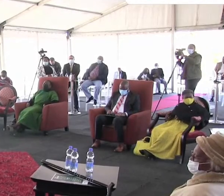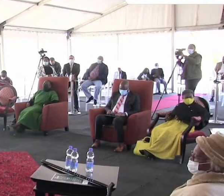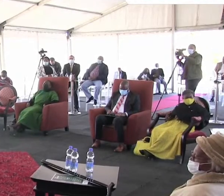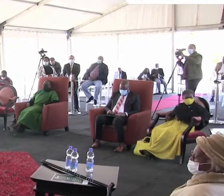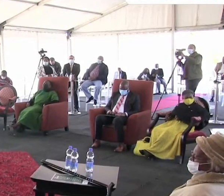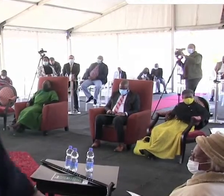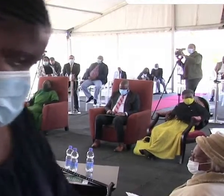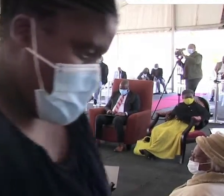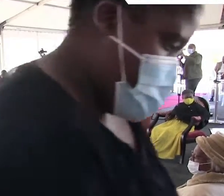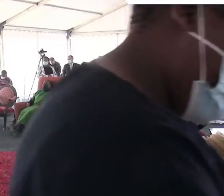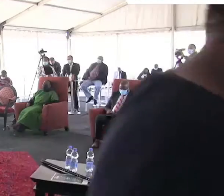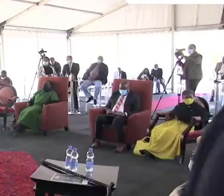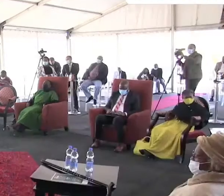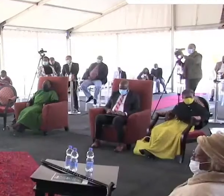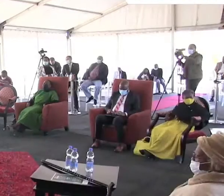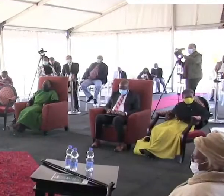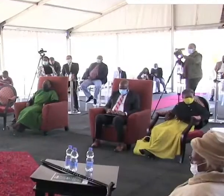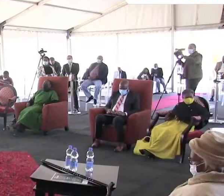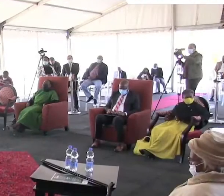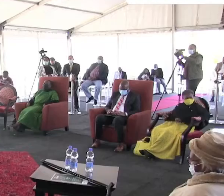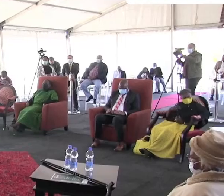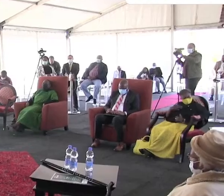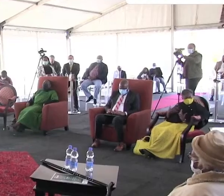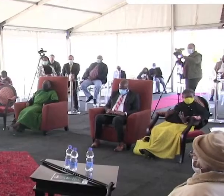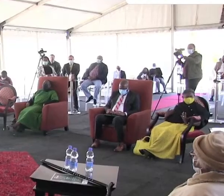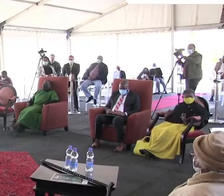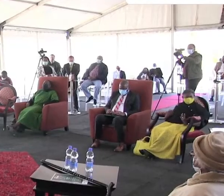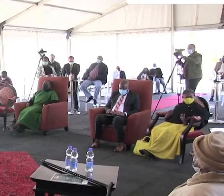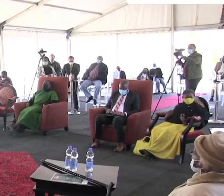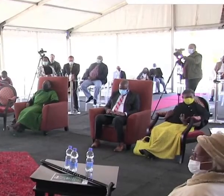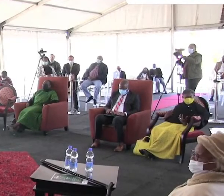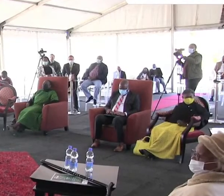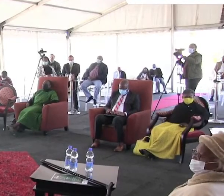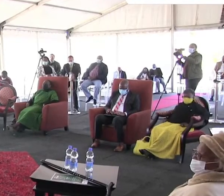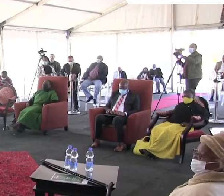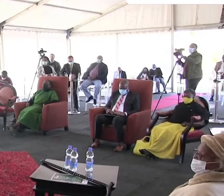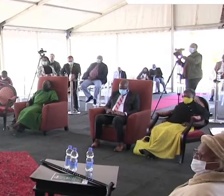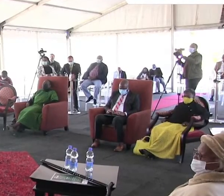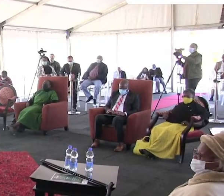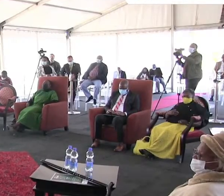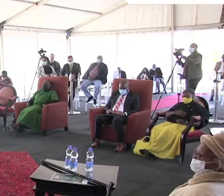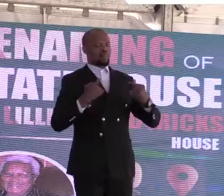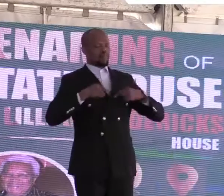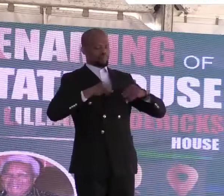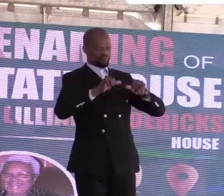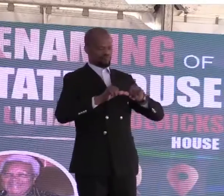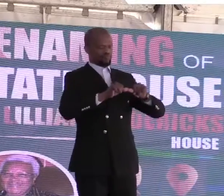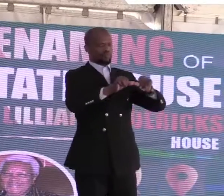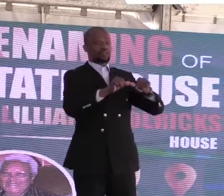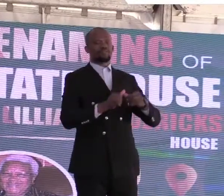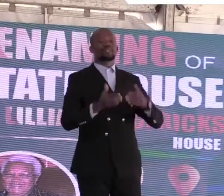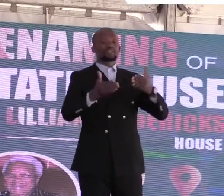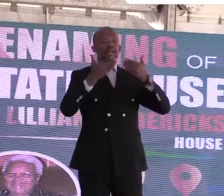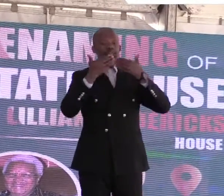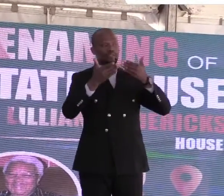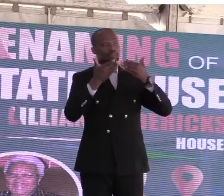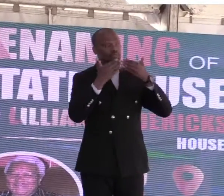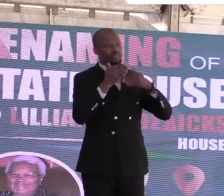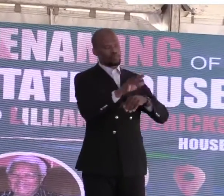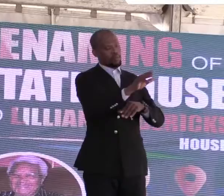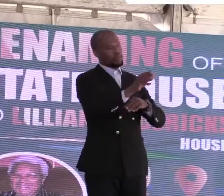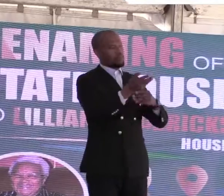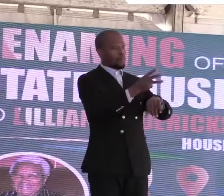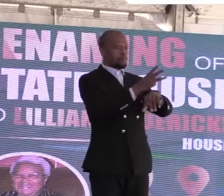Thank you so much. The podium is now shorter than me, so we're moving along. Thank you so much, Mama